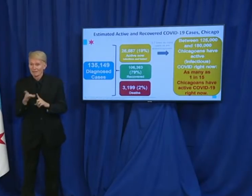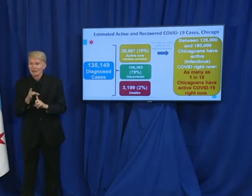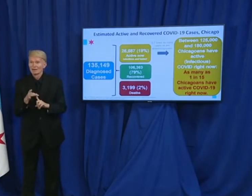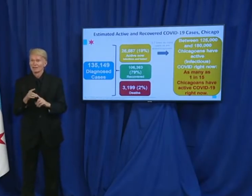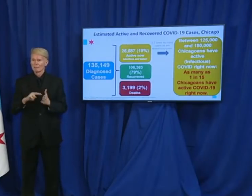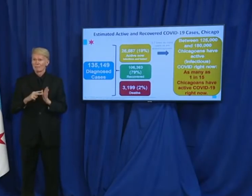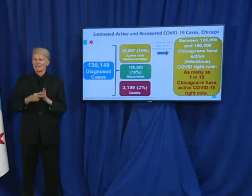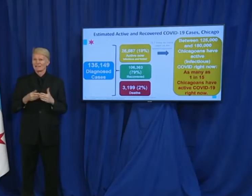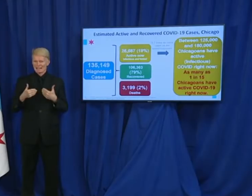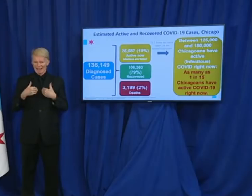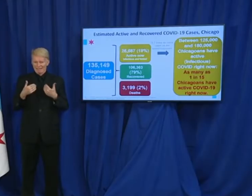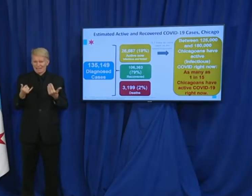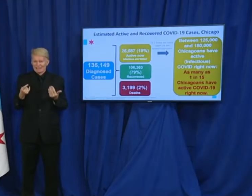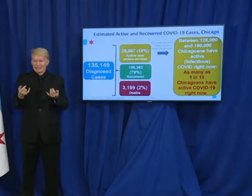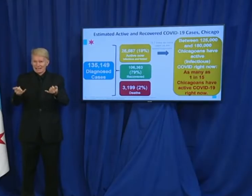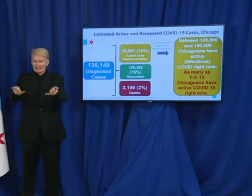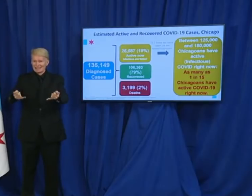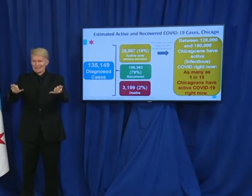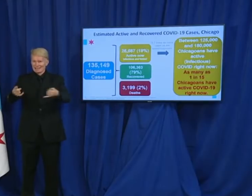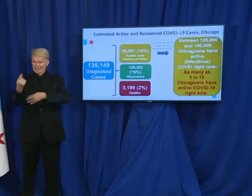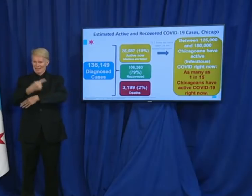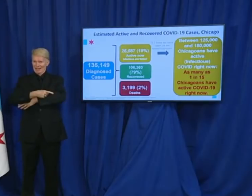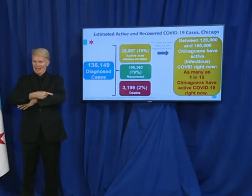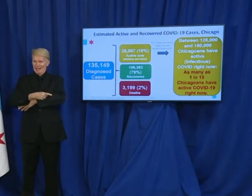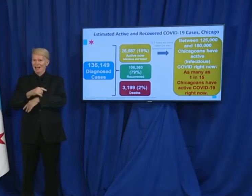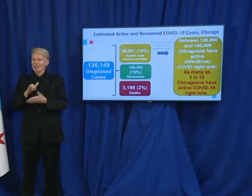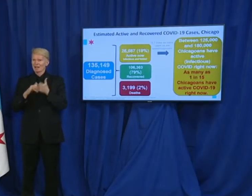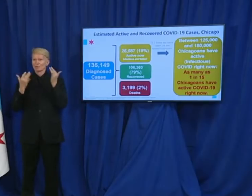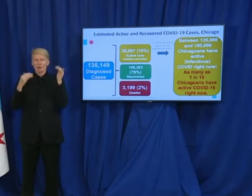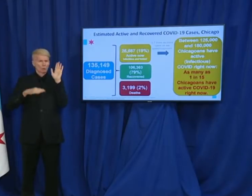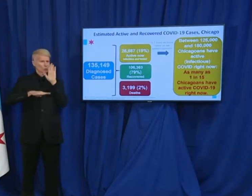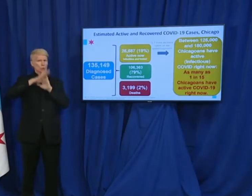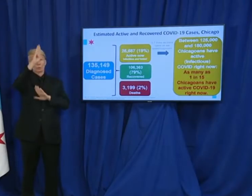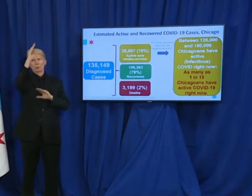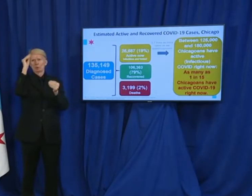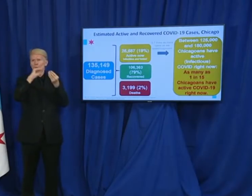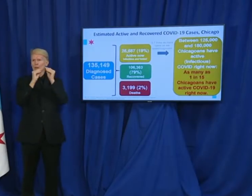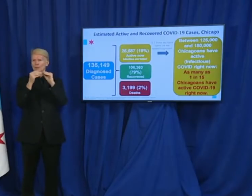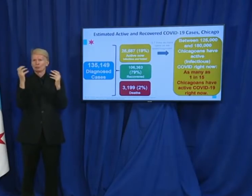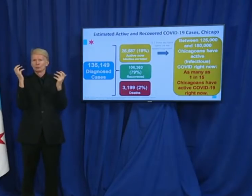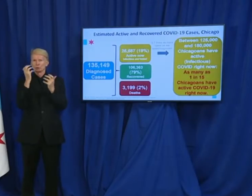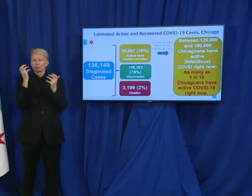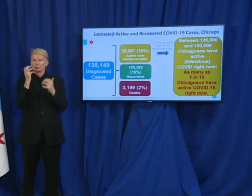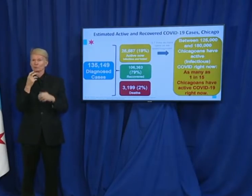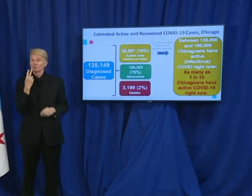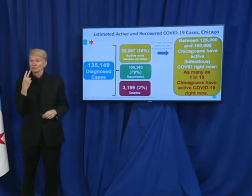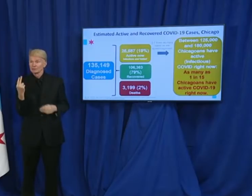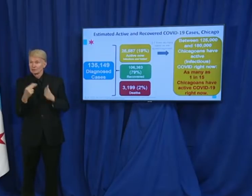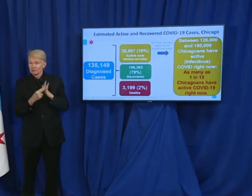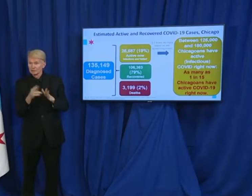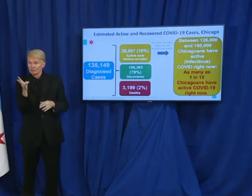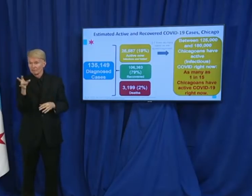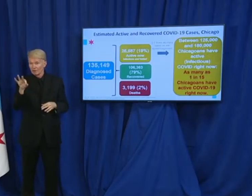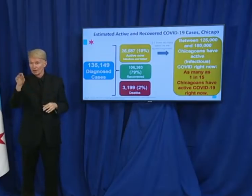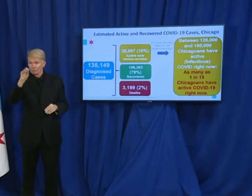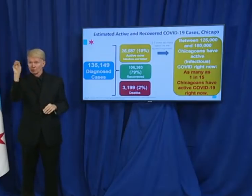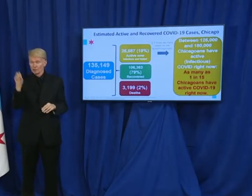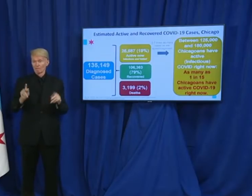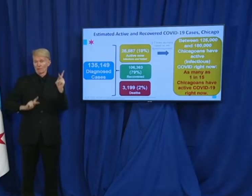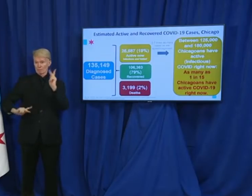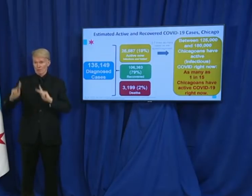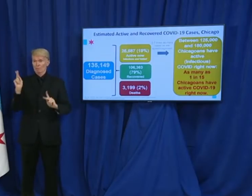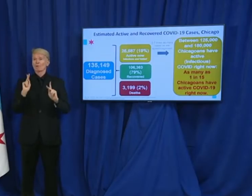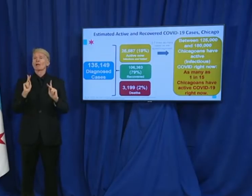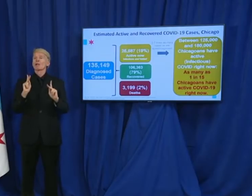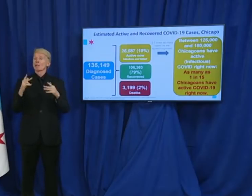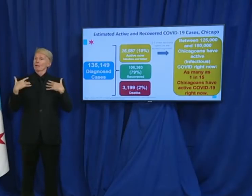COVID right now. That lets you know how much this is surging. You can see about 79% of the people who have had COVID in Chicago